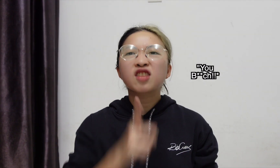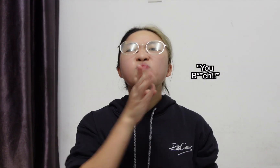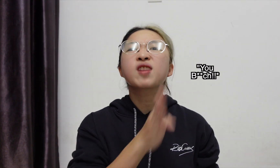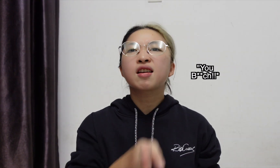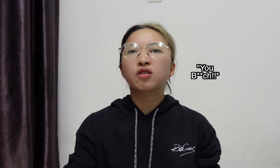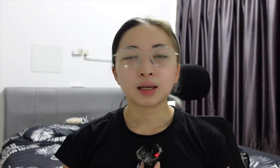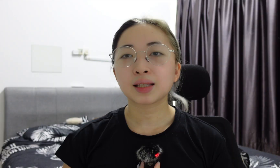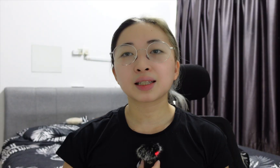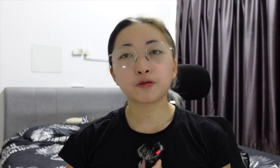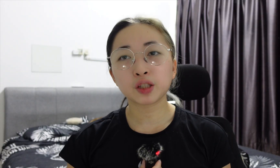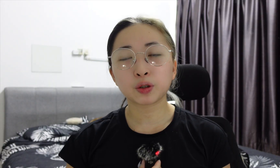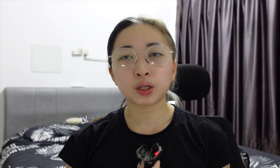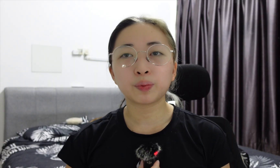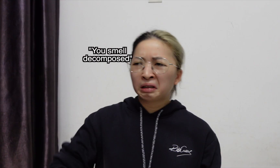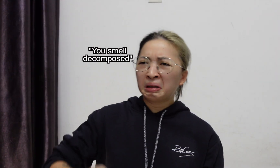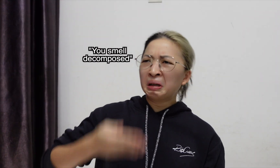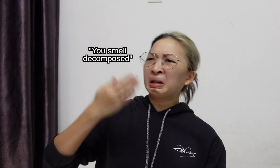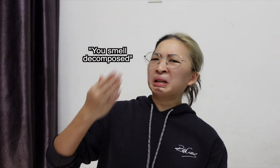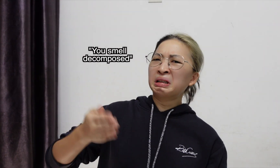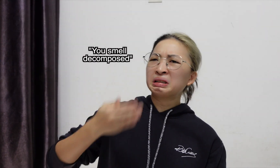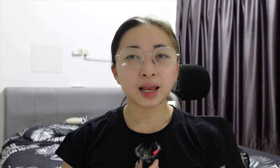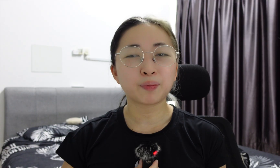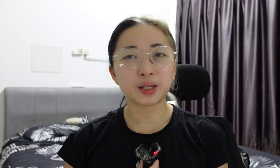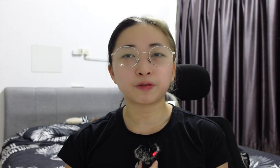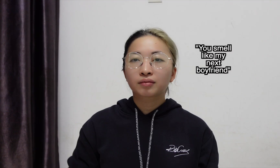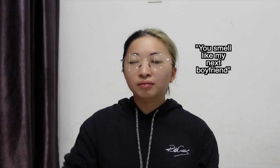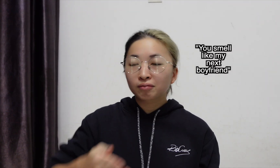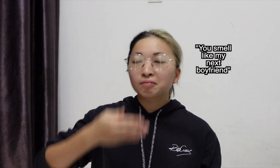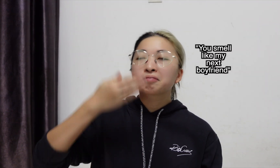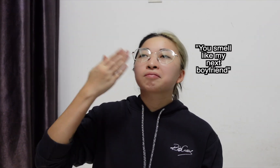a friendship. It's the difference between being rude and being flirtatious.